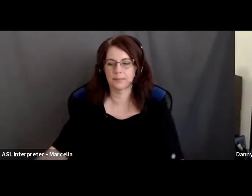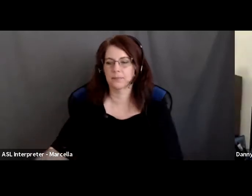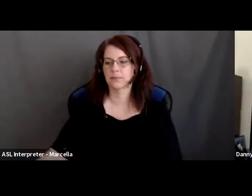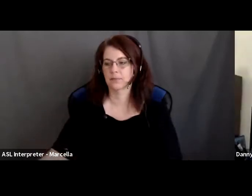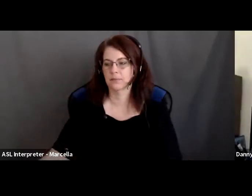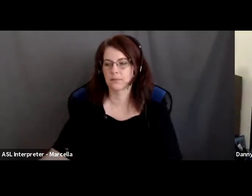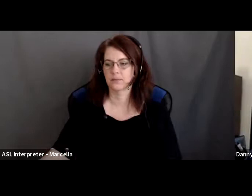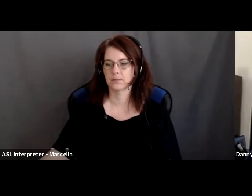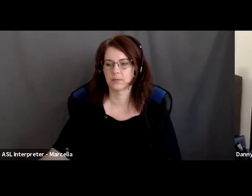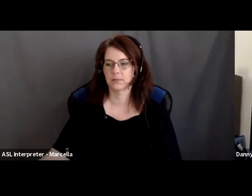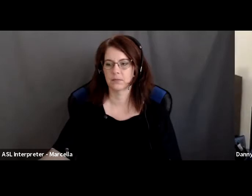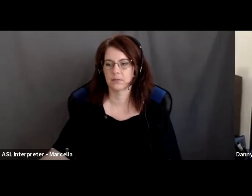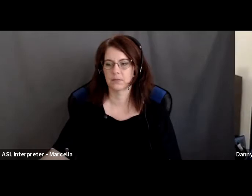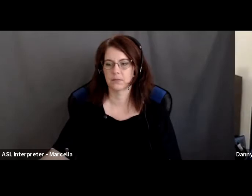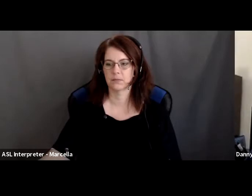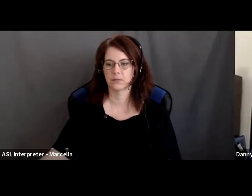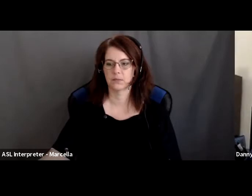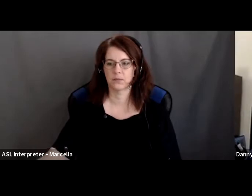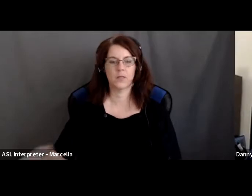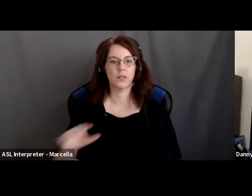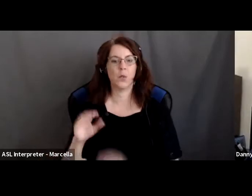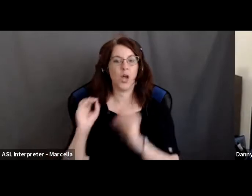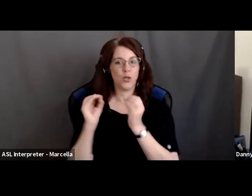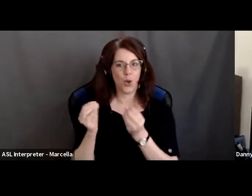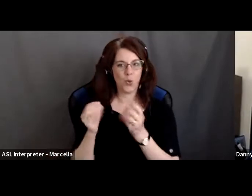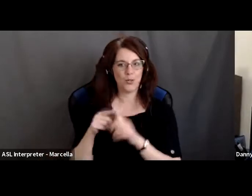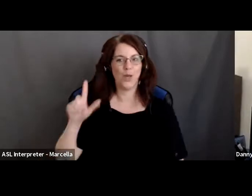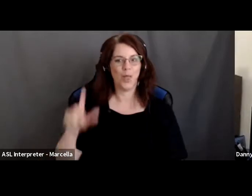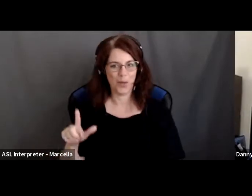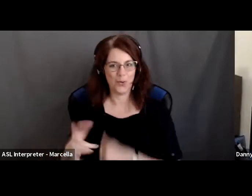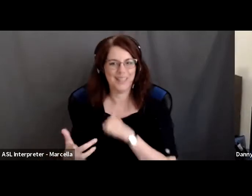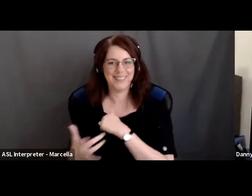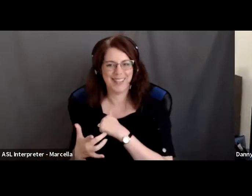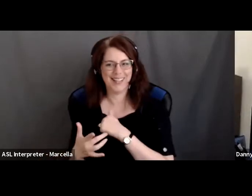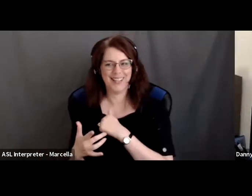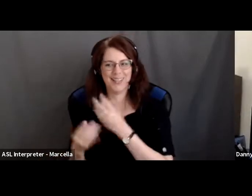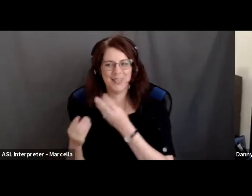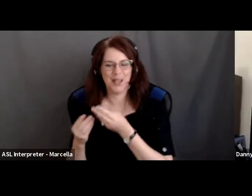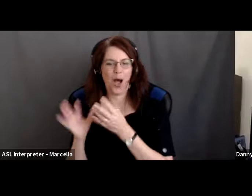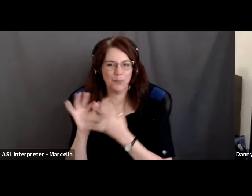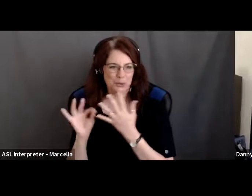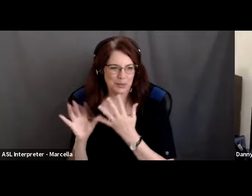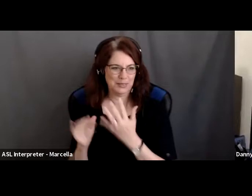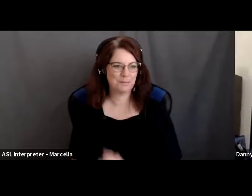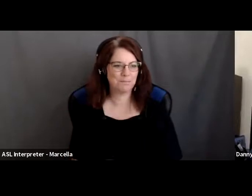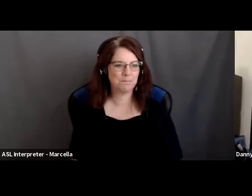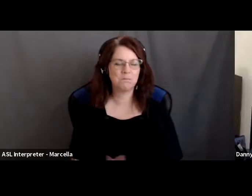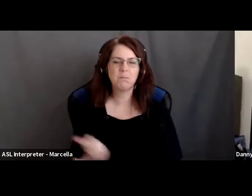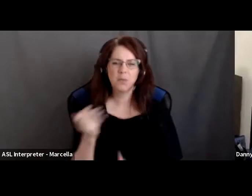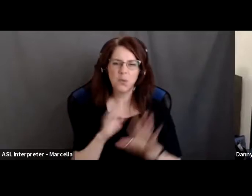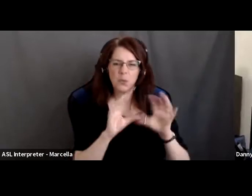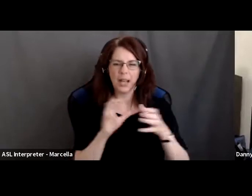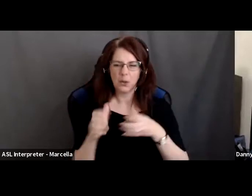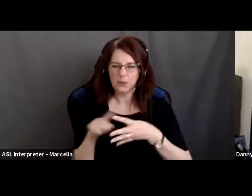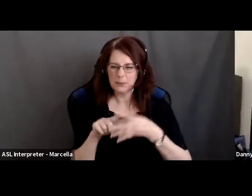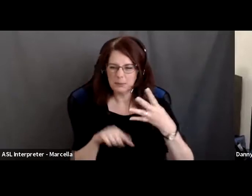So no to low tech solutions. So we're going to look at a few different categories here.